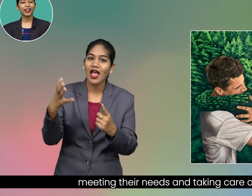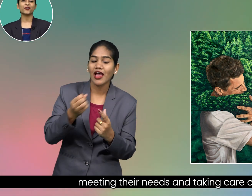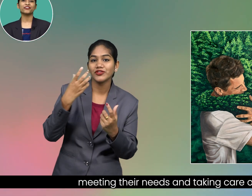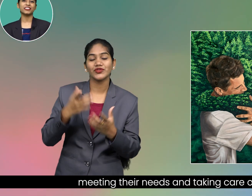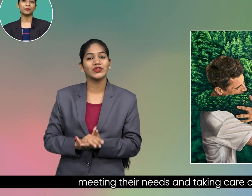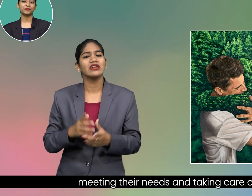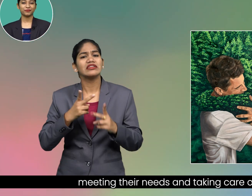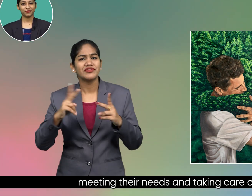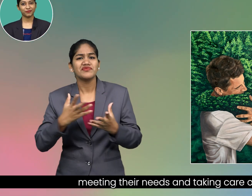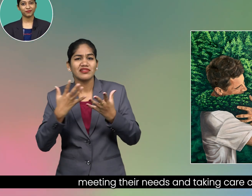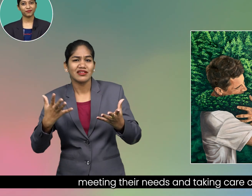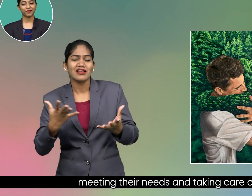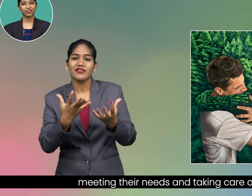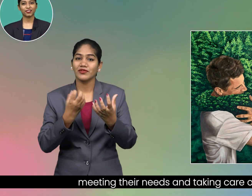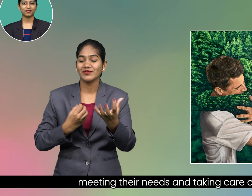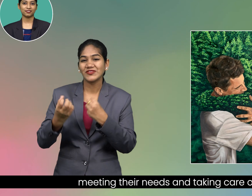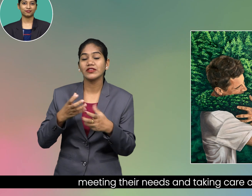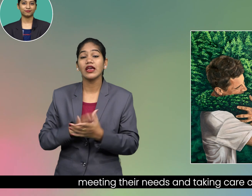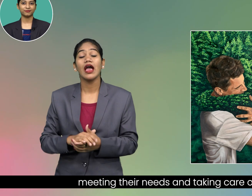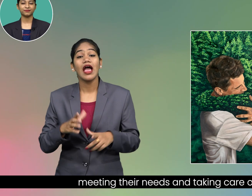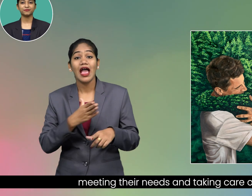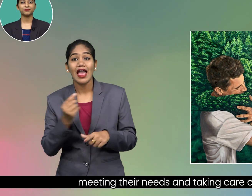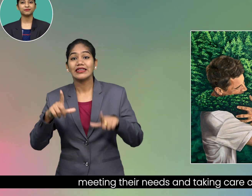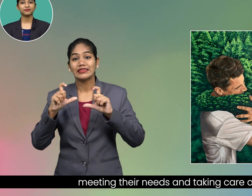taking care of them.